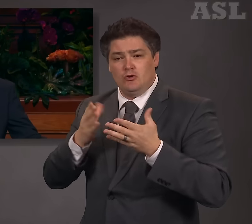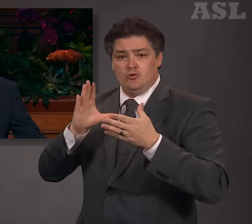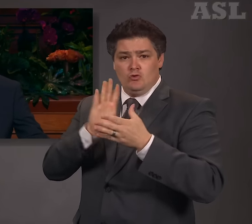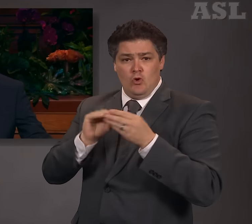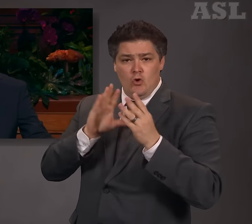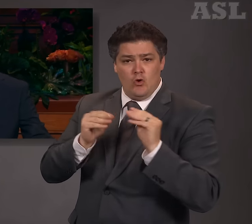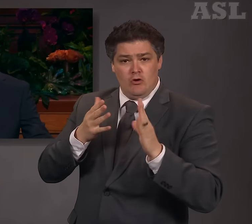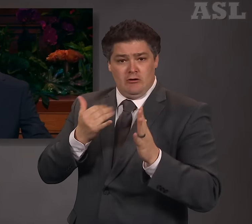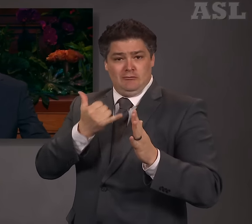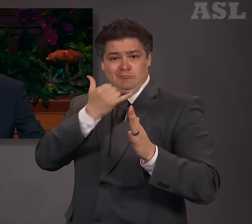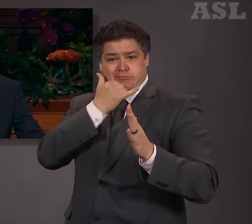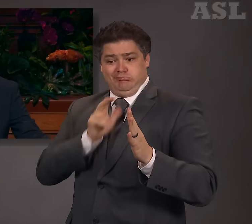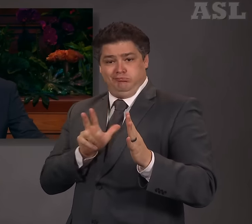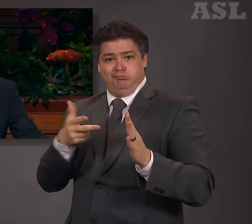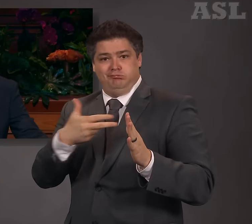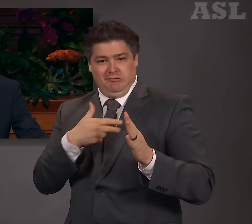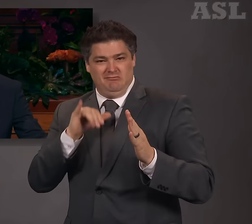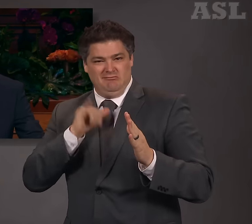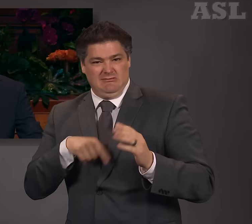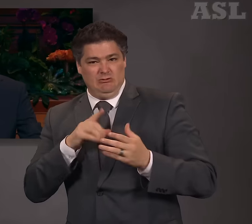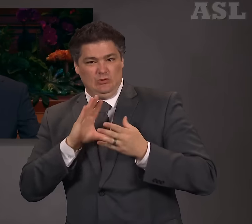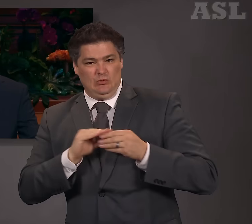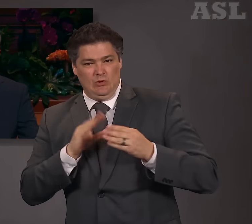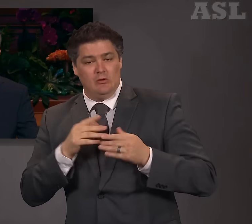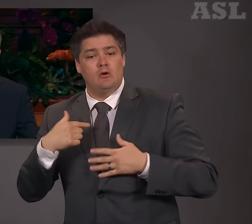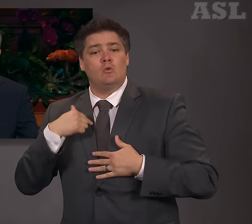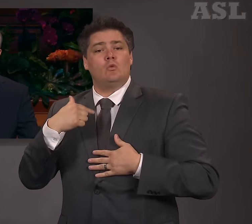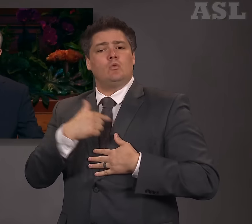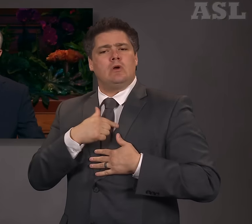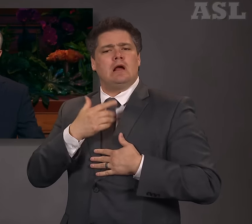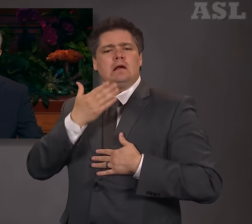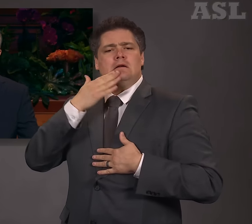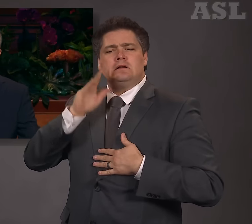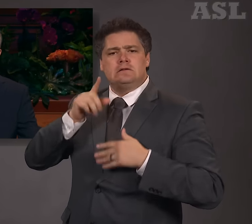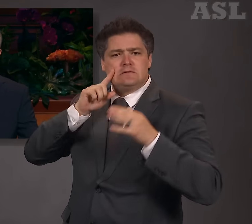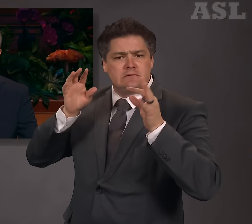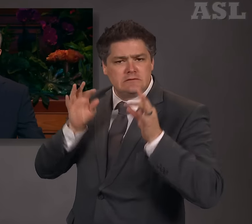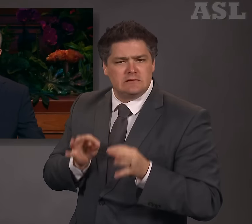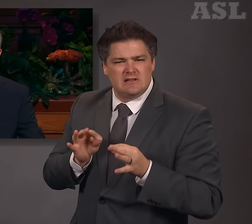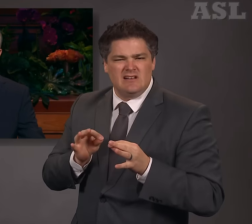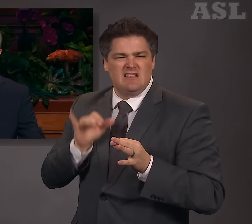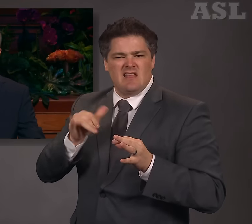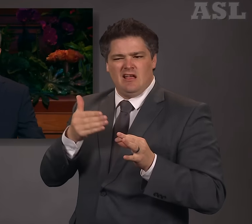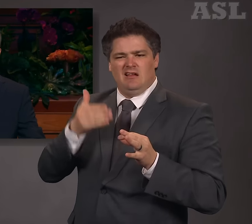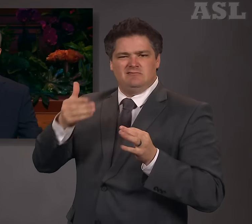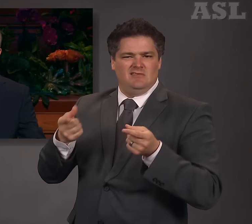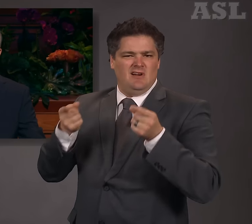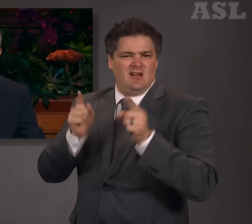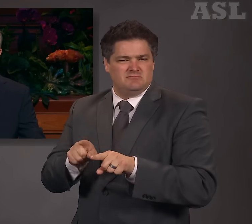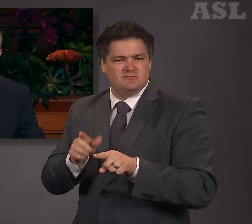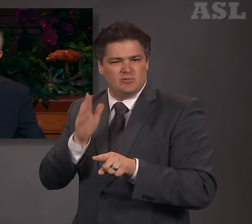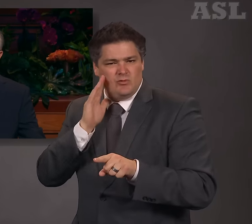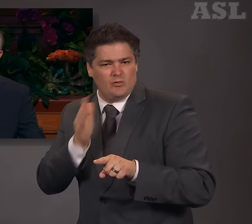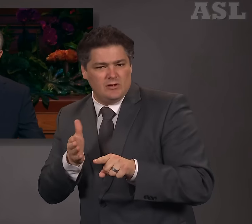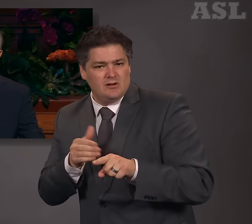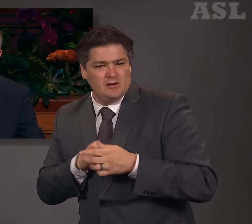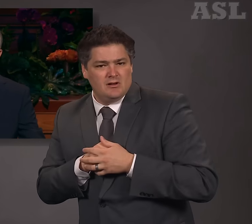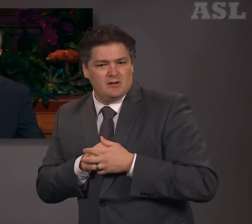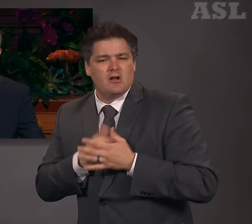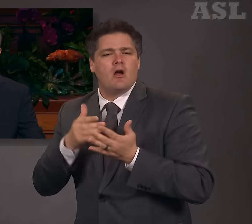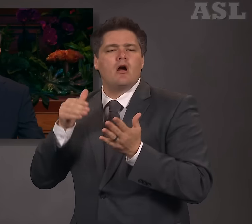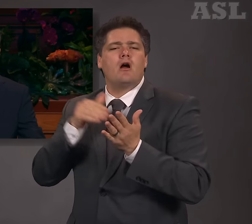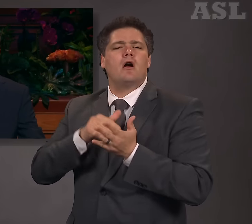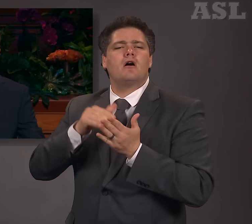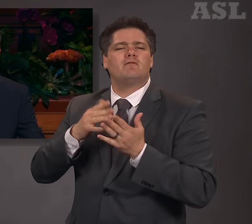As when I took the wrong turn on that highway, suffering from the consequences of our own poor